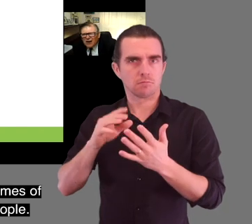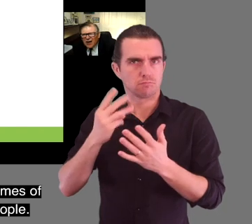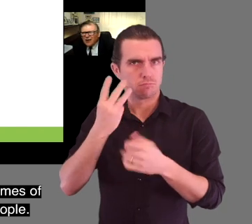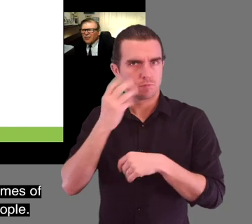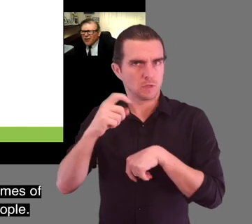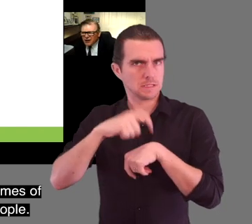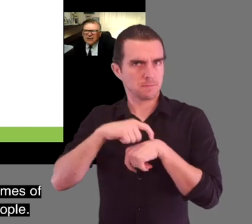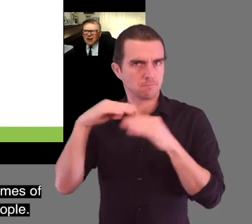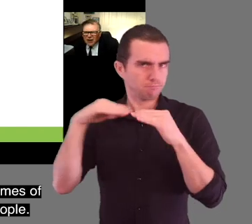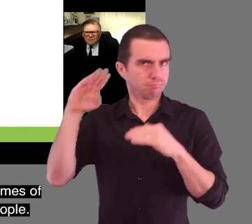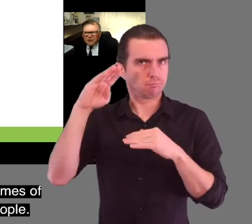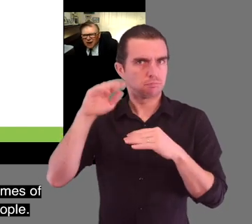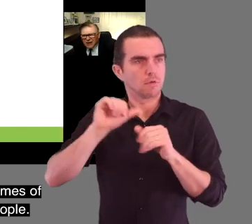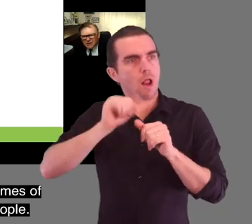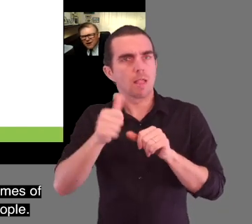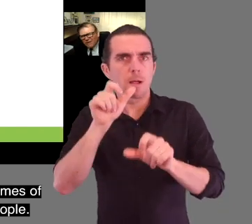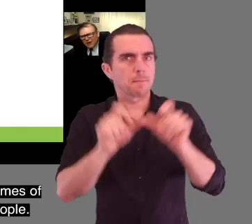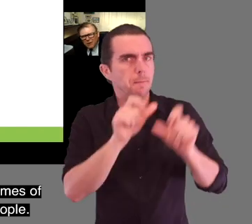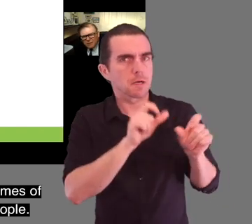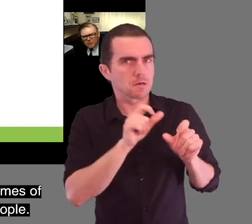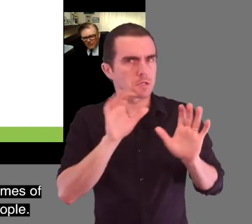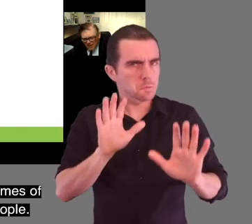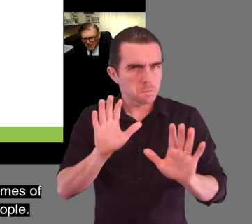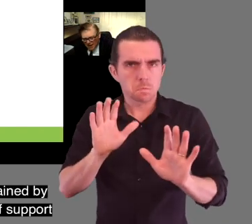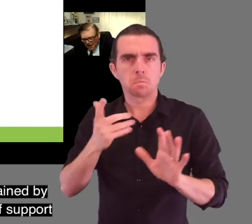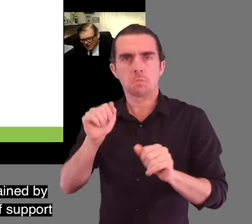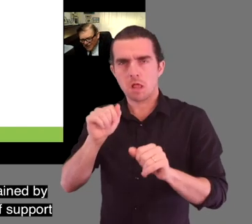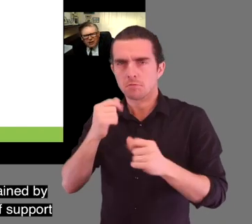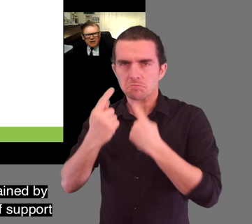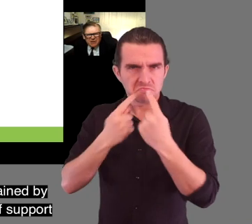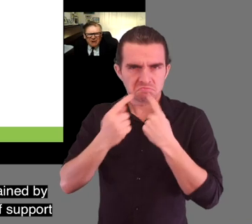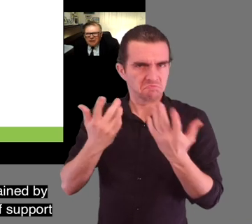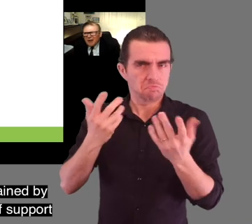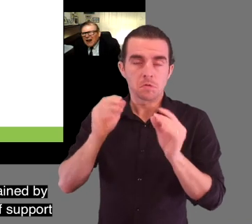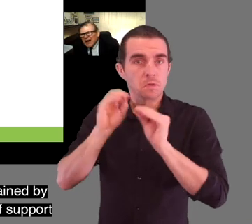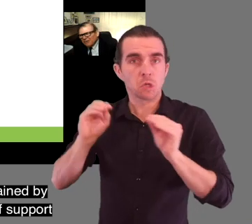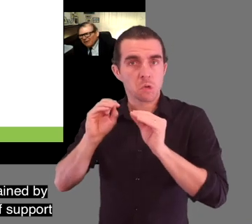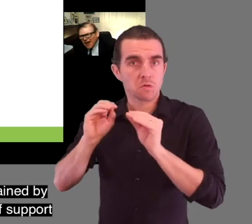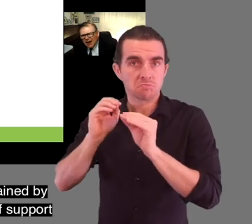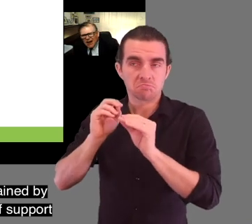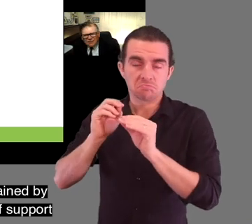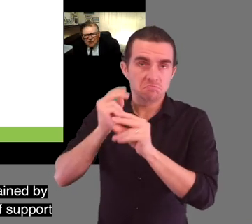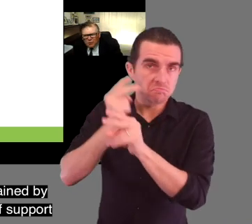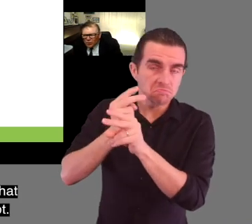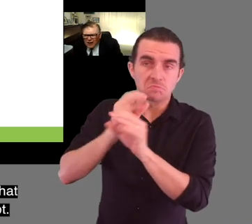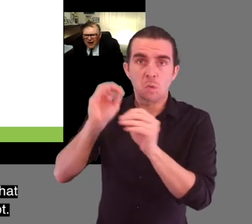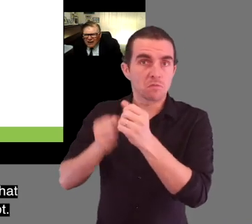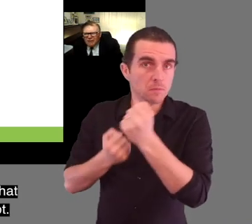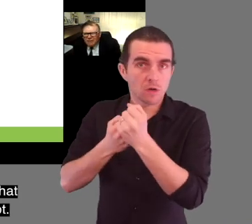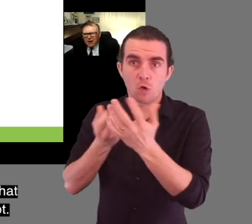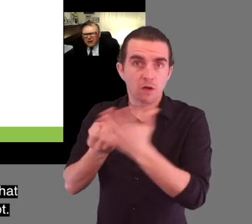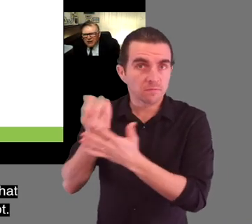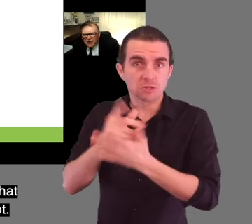they died at 30 times the rate of other people. And this can only be explained by the lack of care, lack of support, and lack